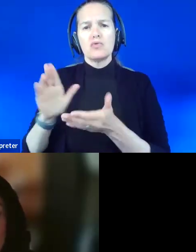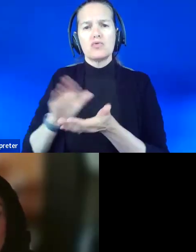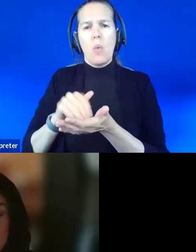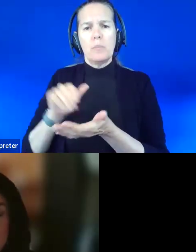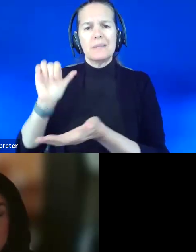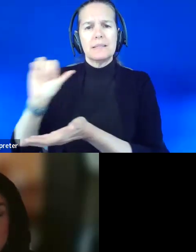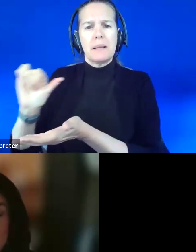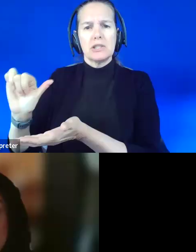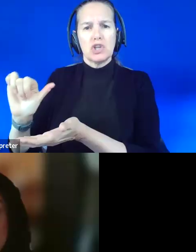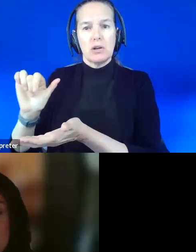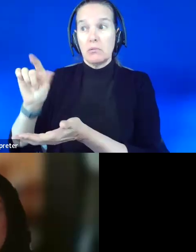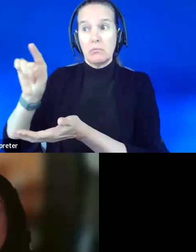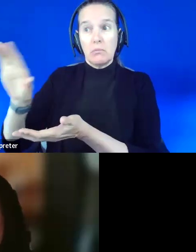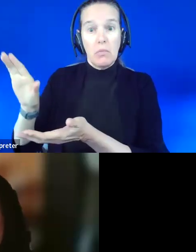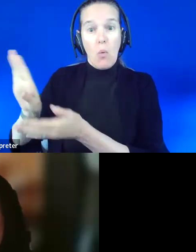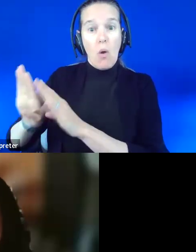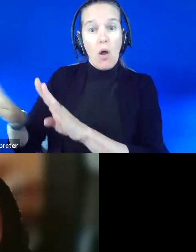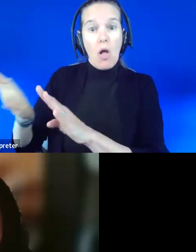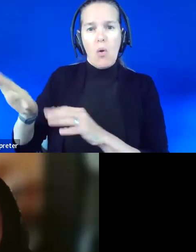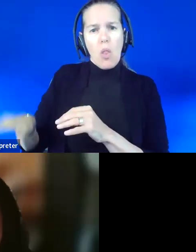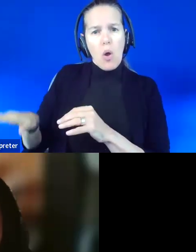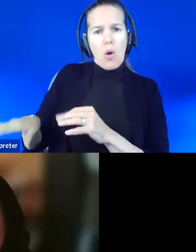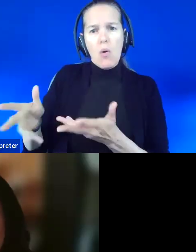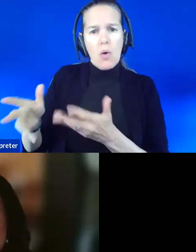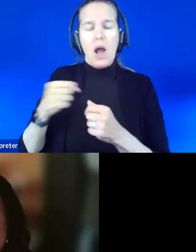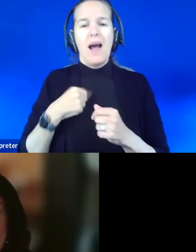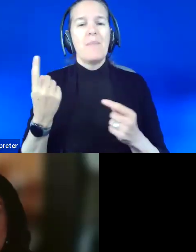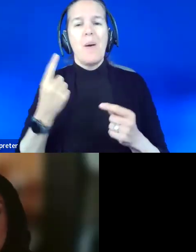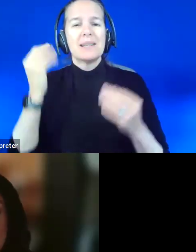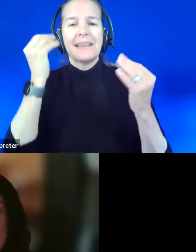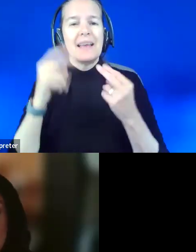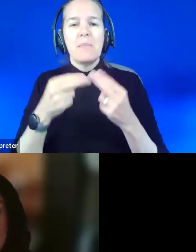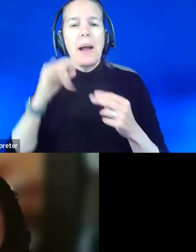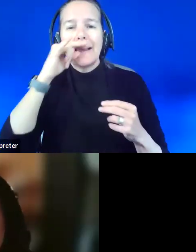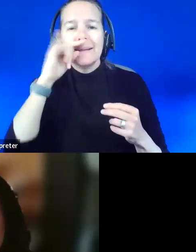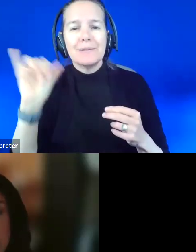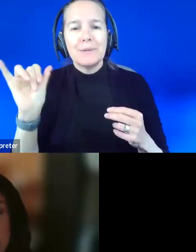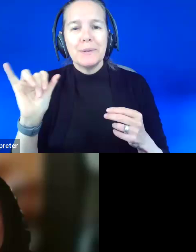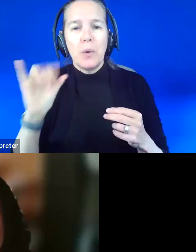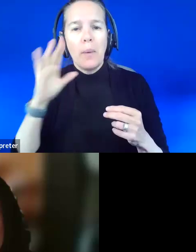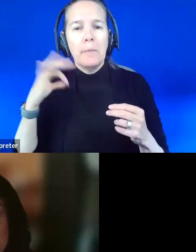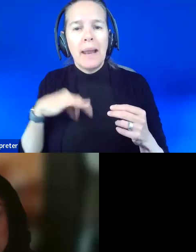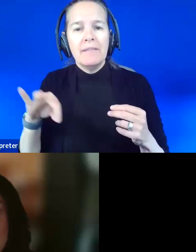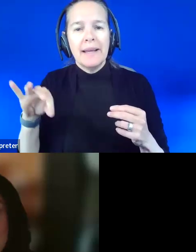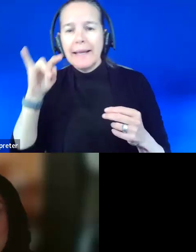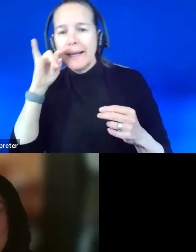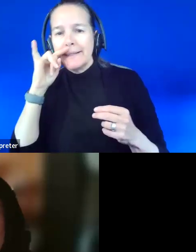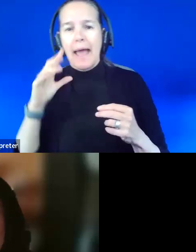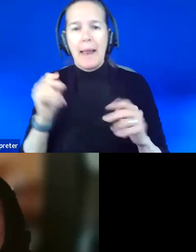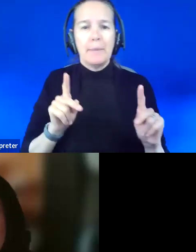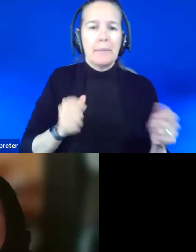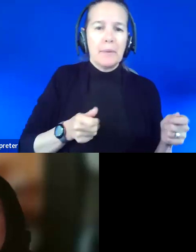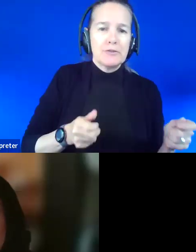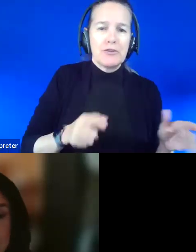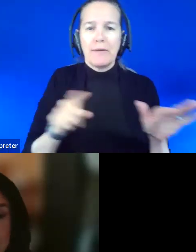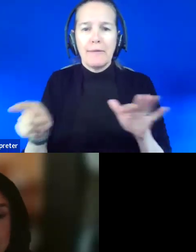of details that I know I'm always thinking about also benefit kids and little people. So it's just that whole idea of really kind of